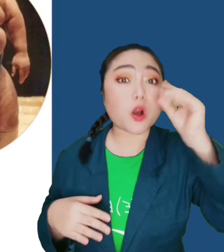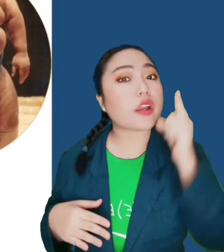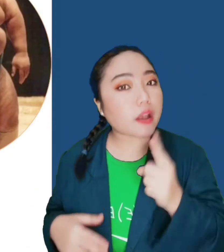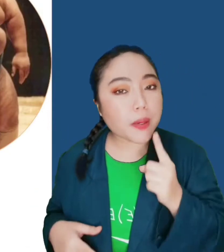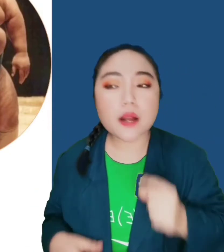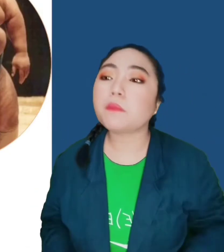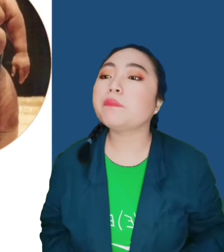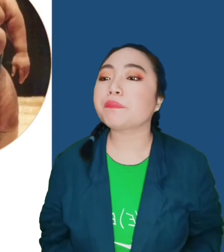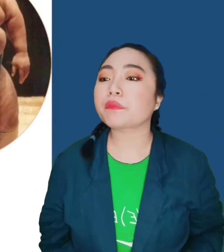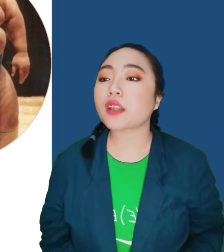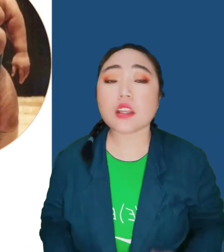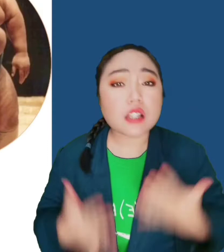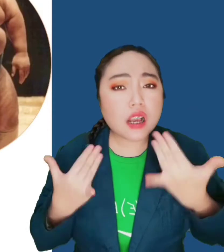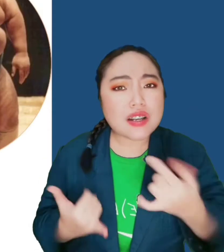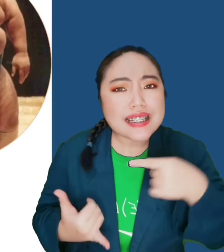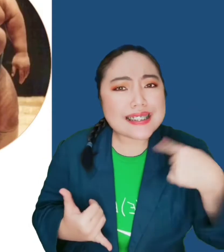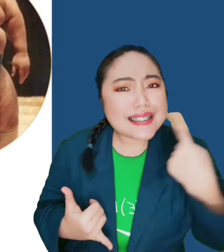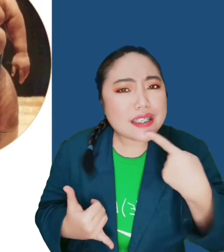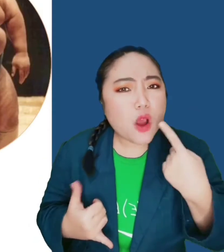Yes, it's the boy.